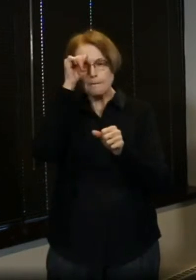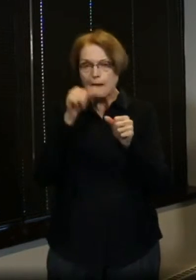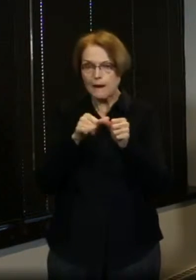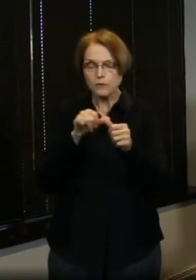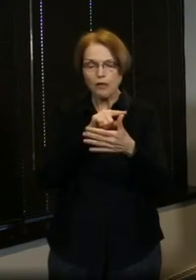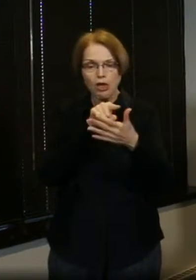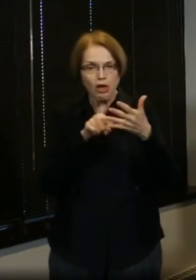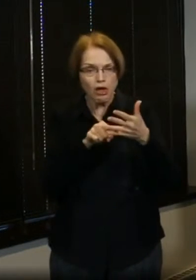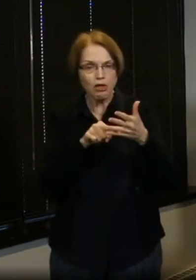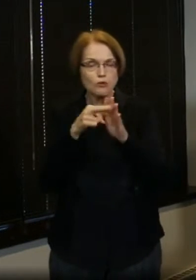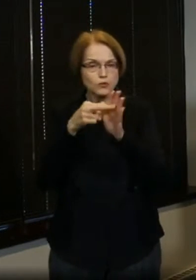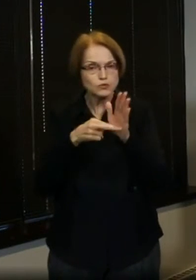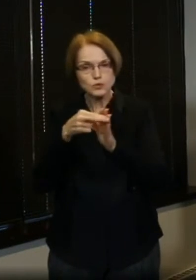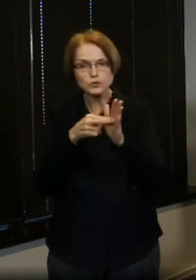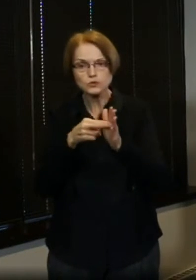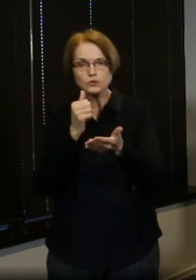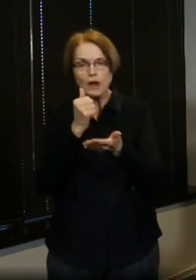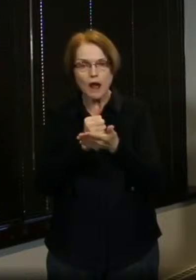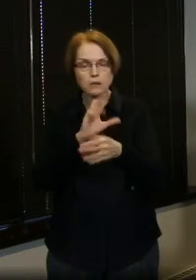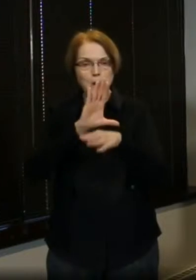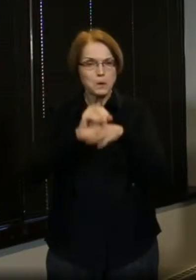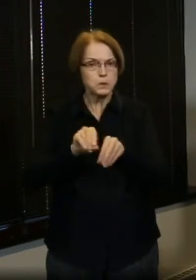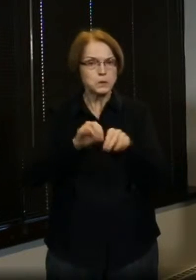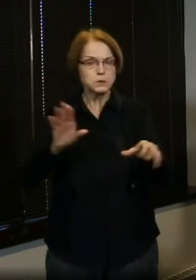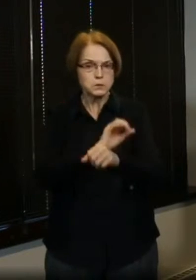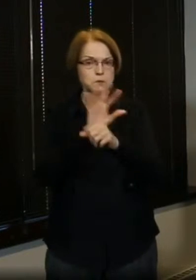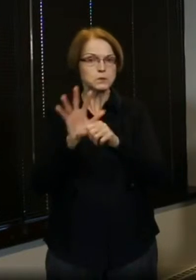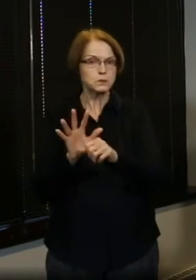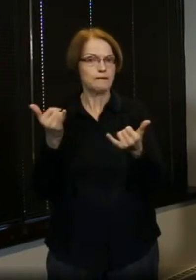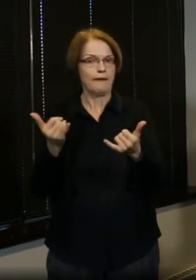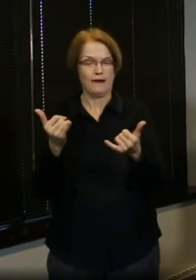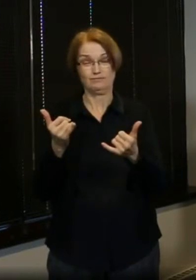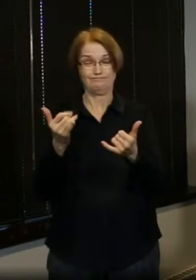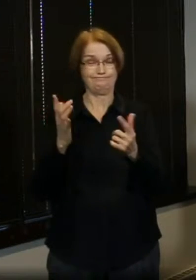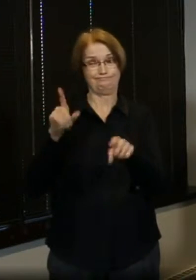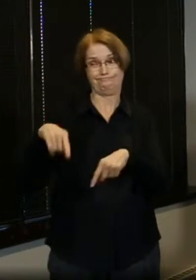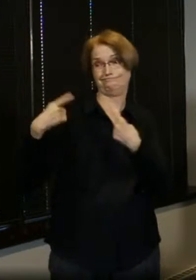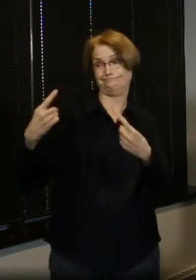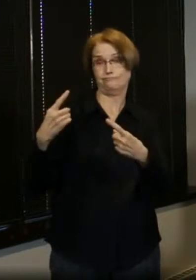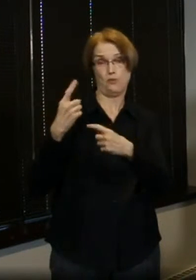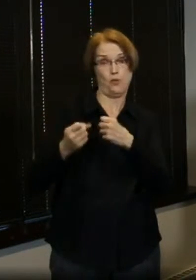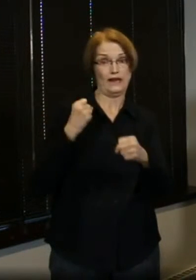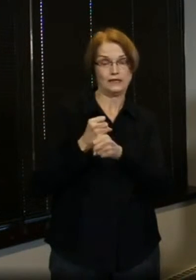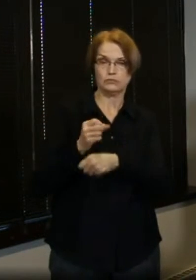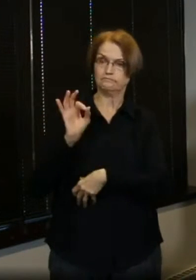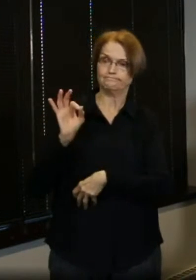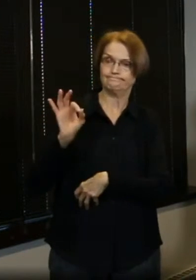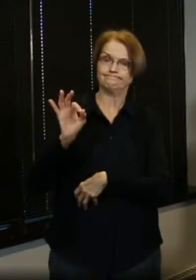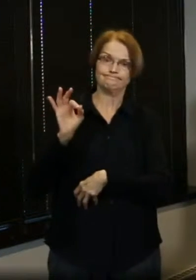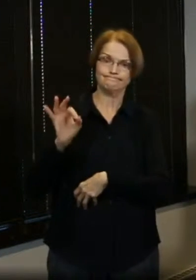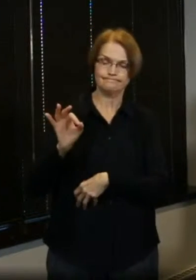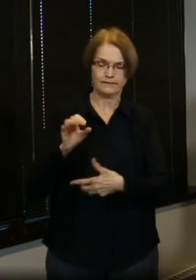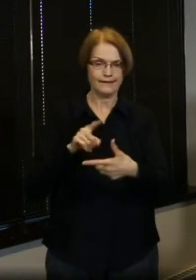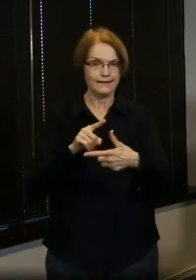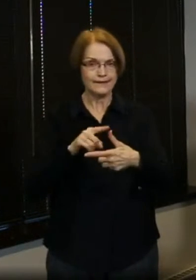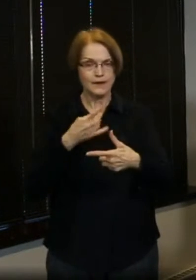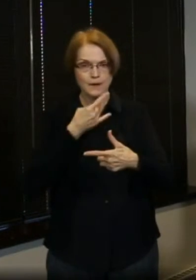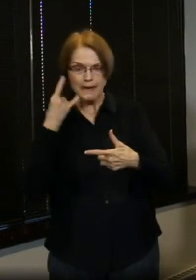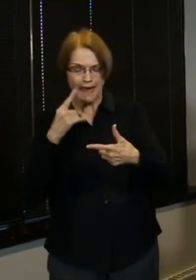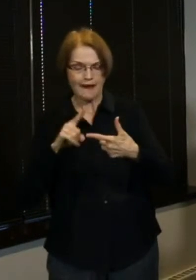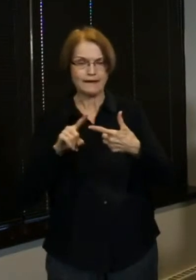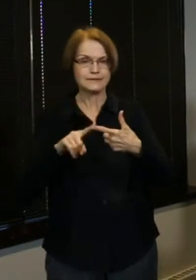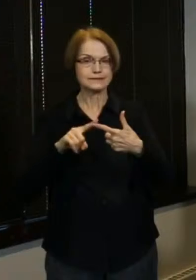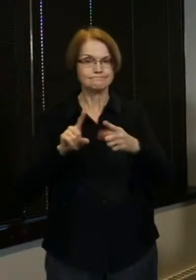those mitigation strategies that we've talked about now for almost close to a year, of wearing a mask,